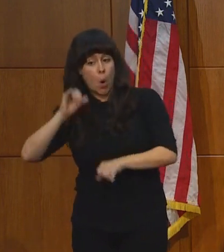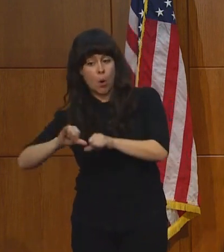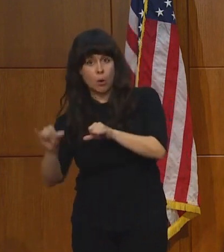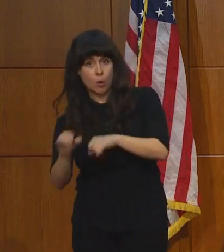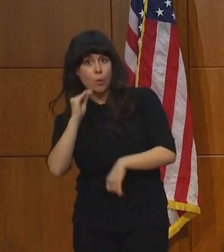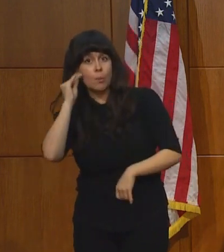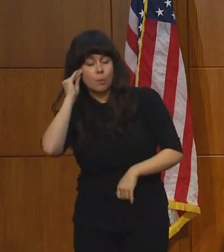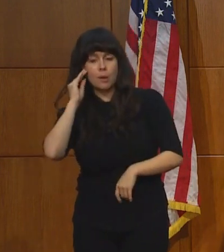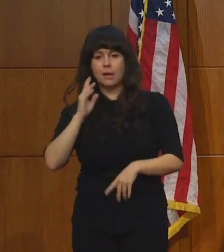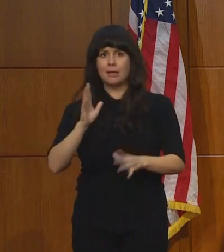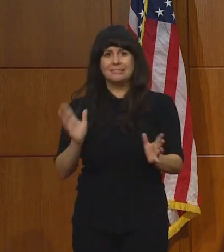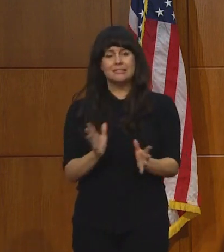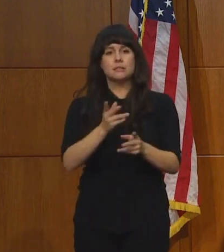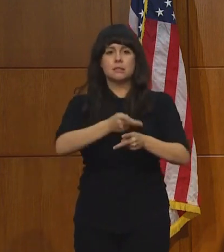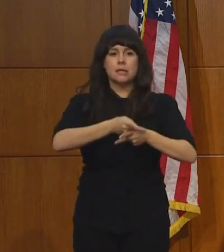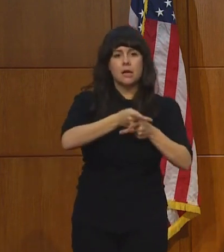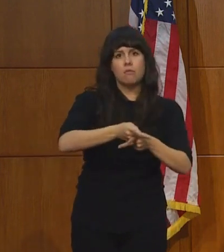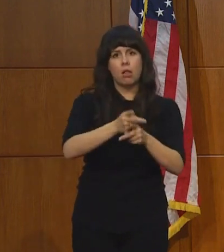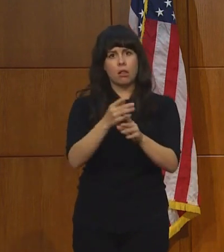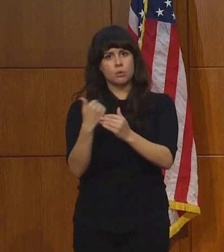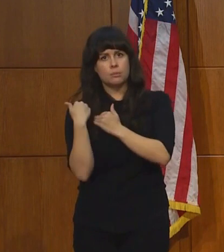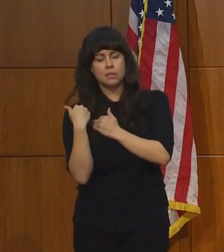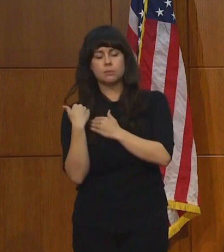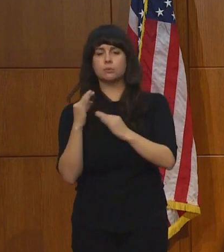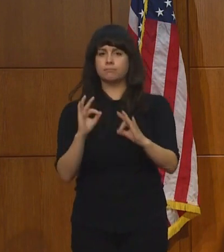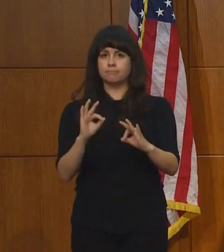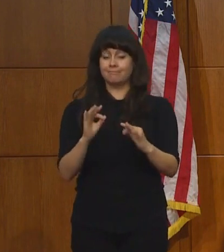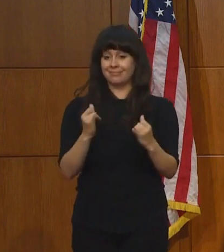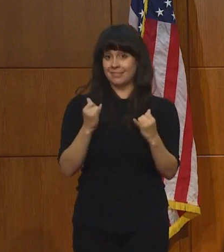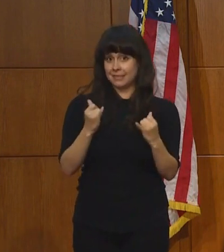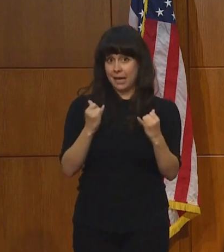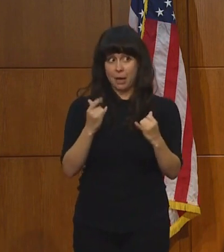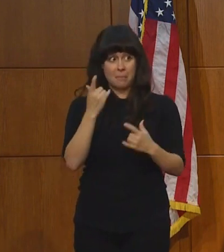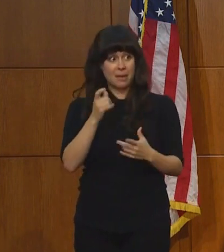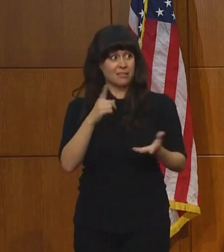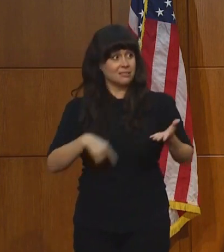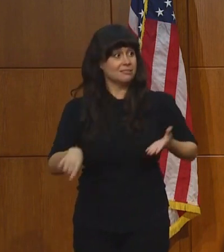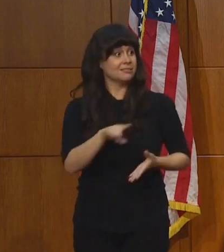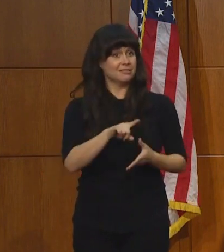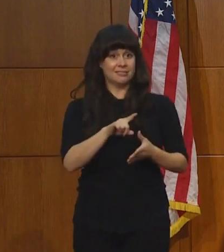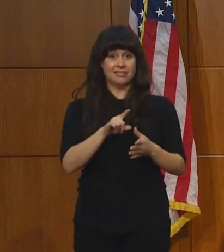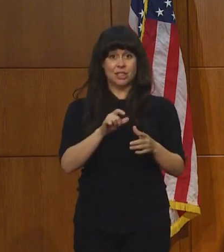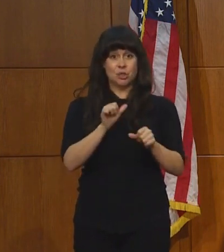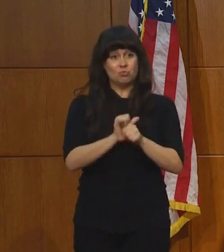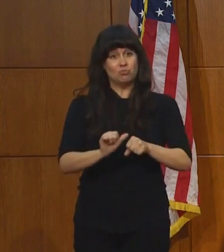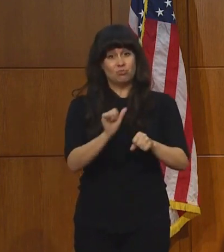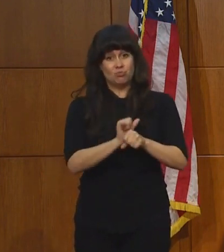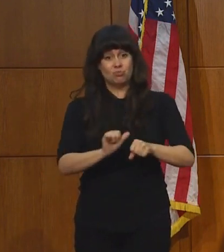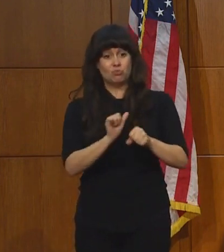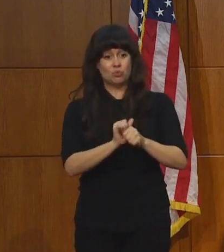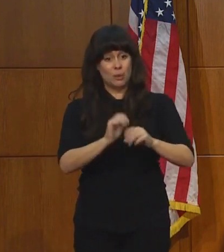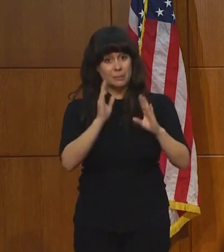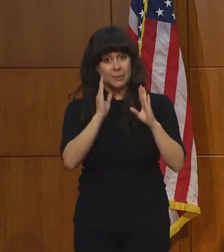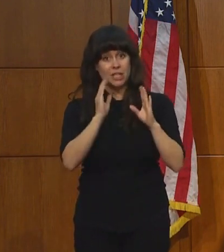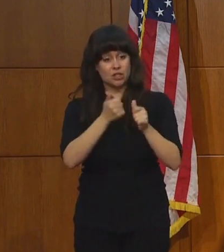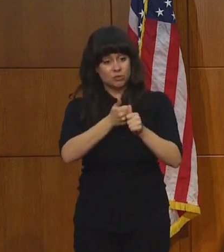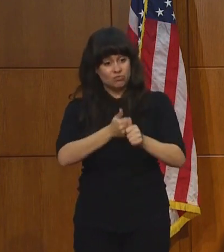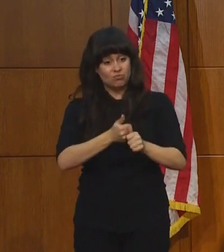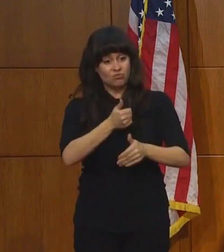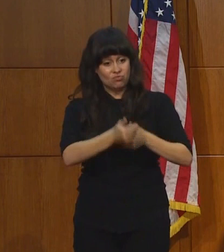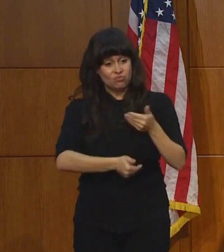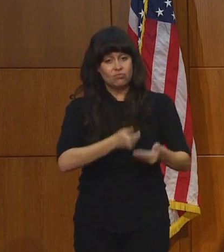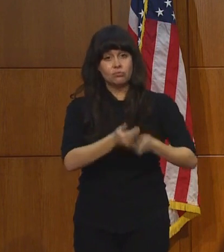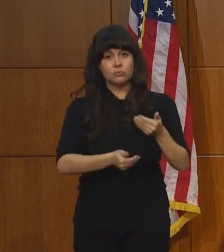and responsible. And I am proud to say that thanks to the efforts of all of us, all of you,